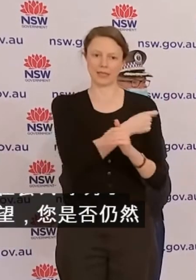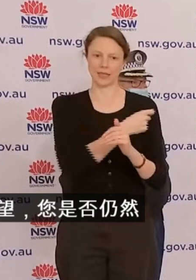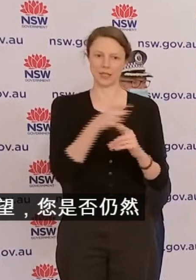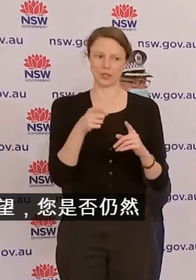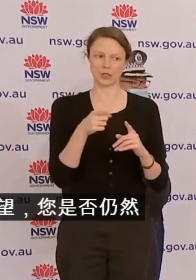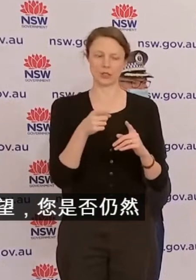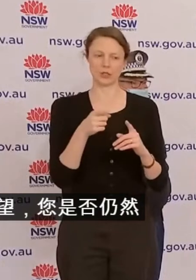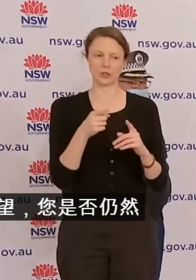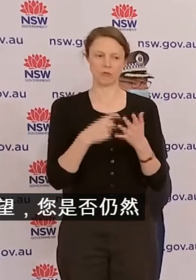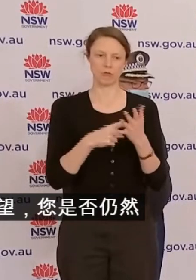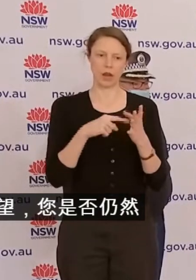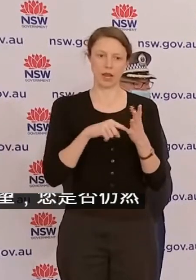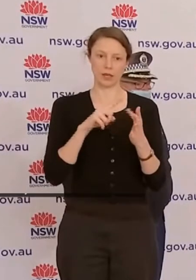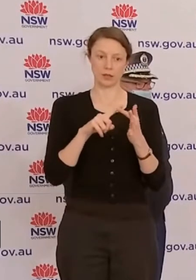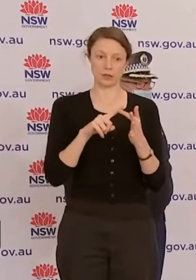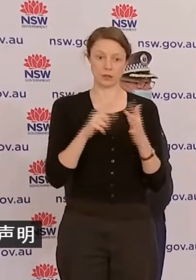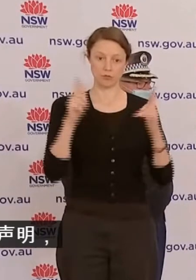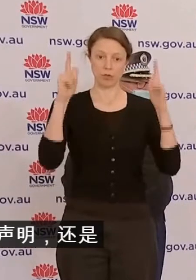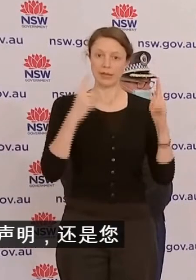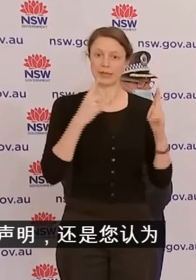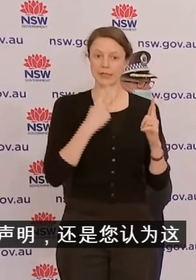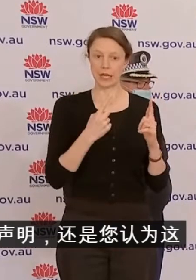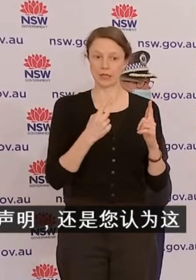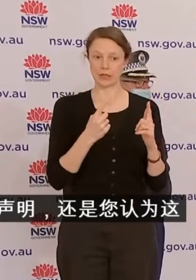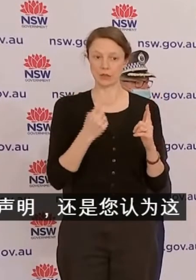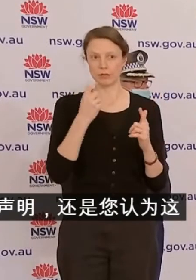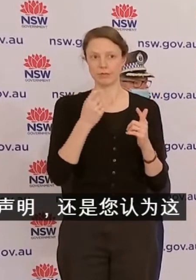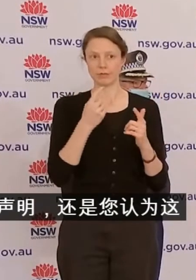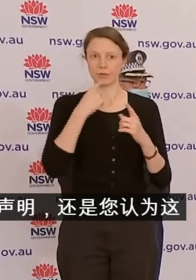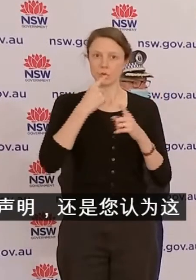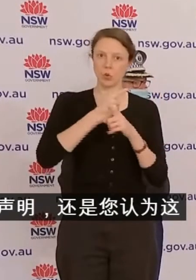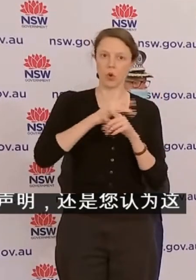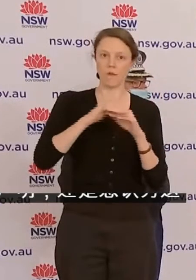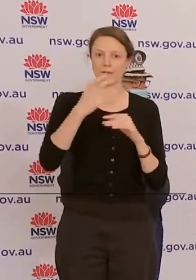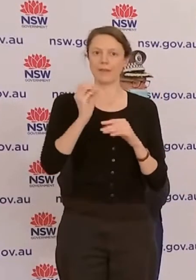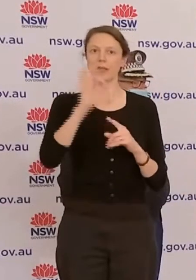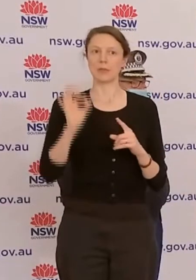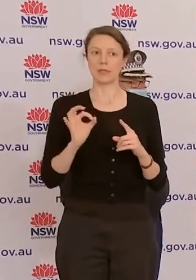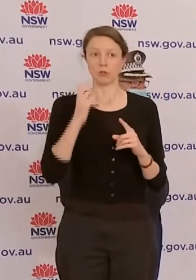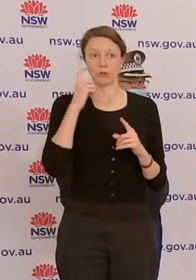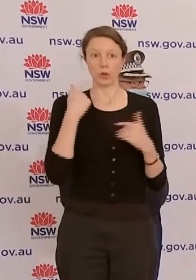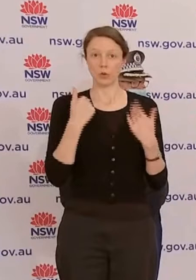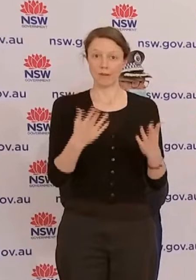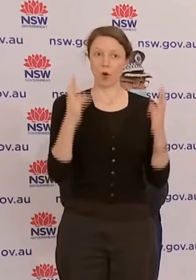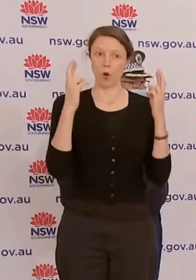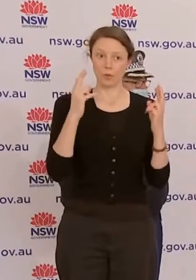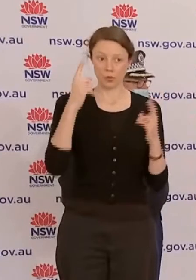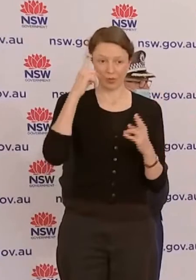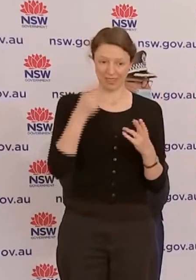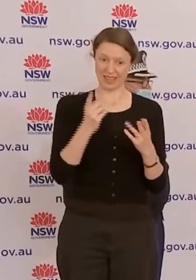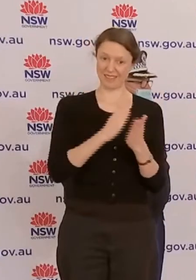believe that this sort of a statement is a statement of hope, or do you believe it's a fact? It's both. It's